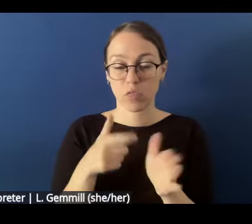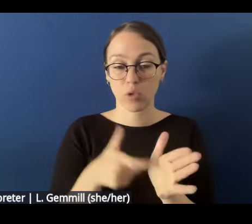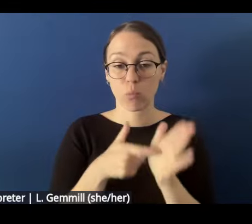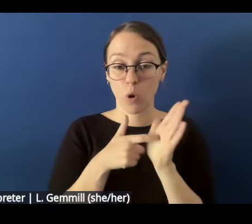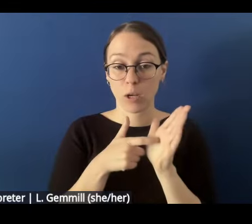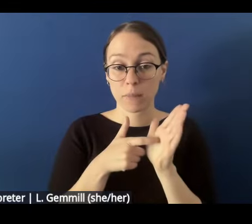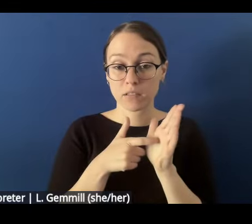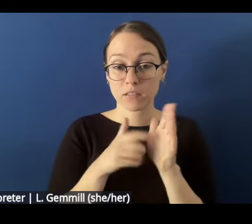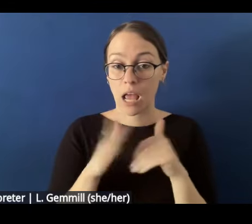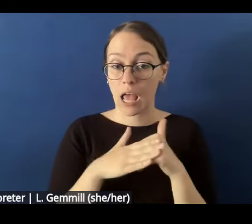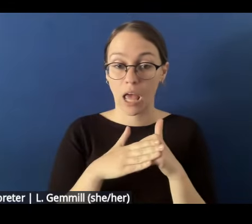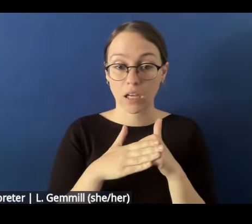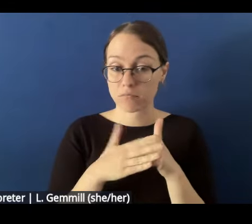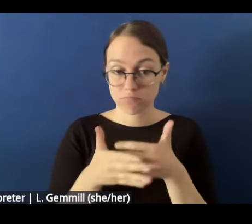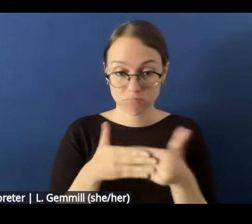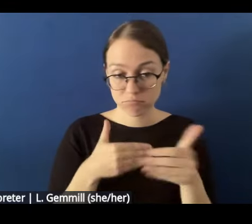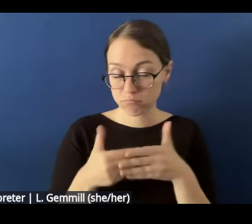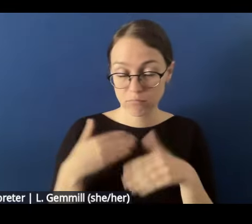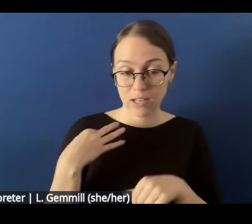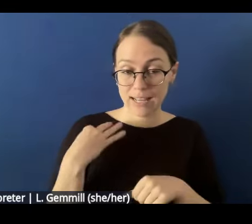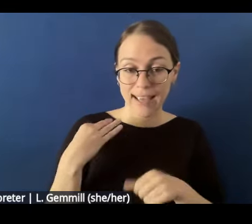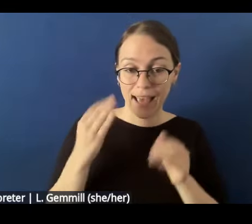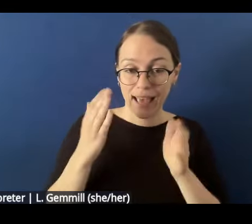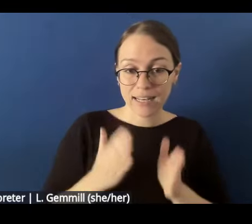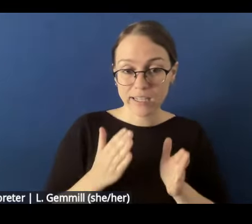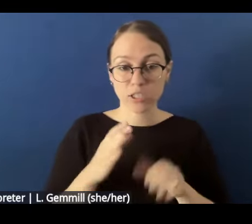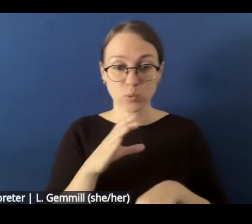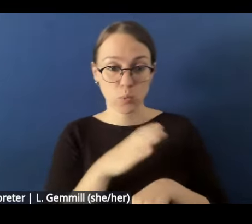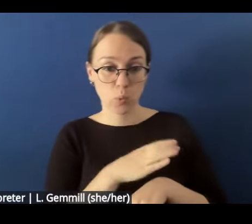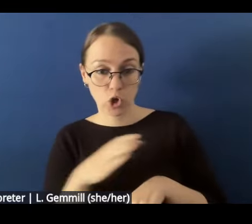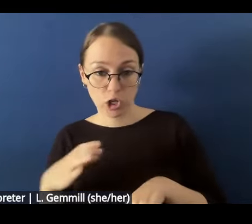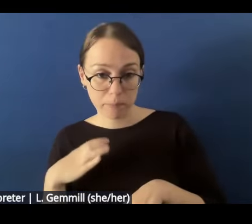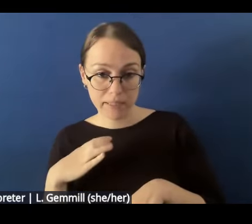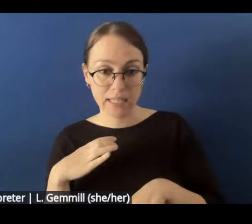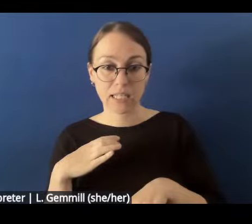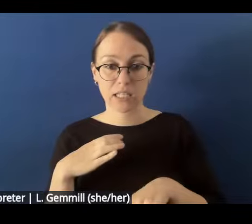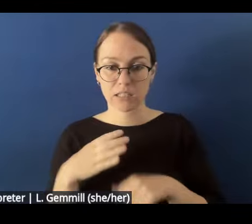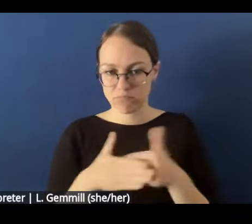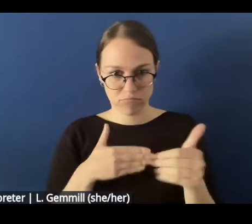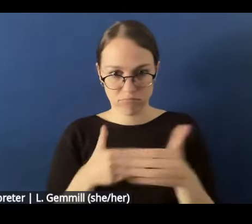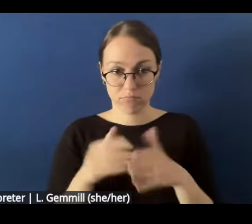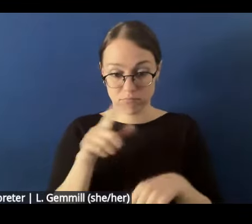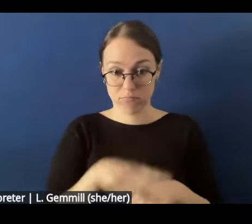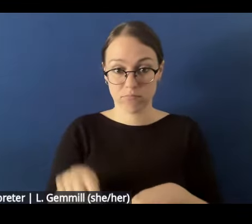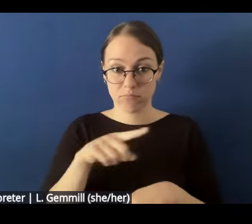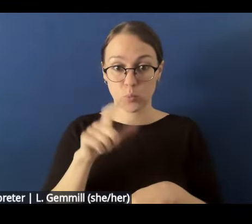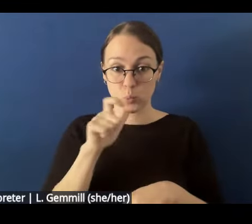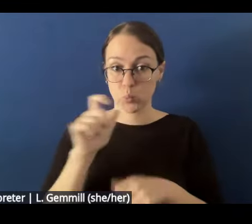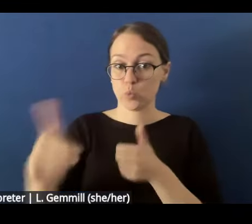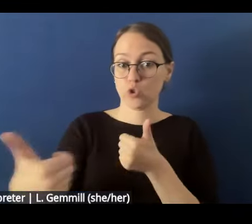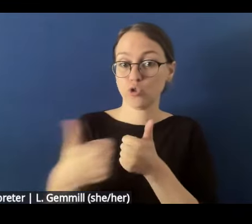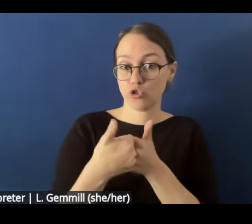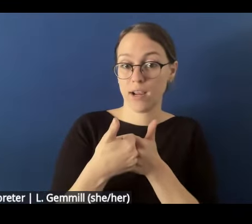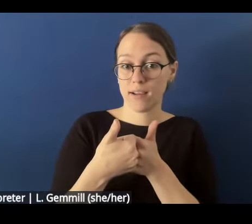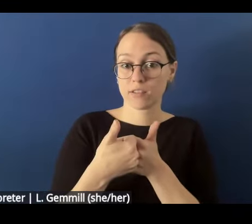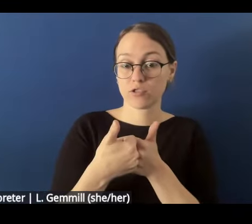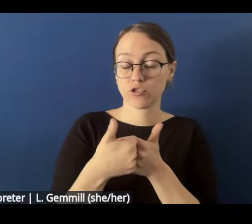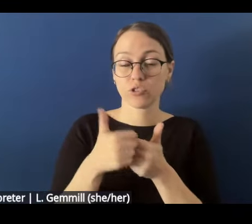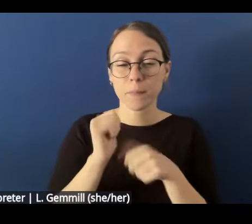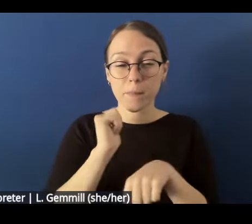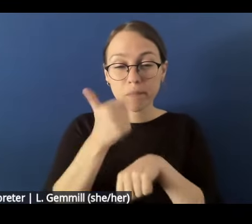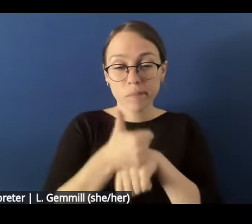it's candidates or committees that are being challenged. Putting some sort